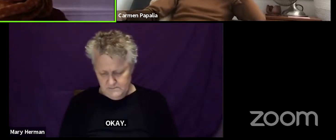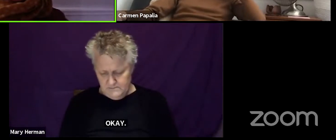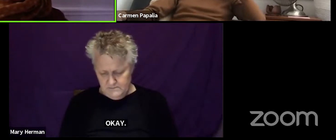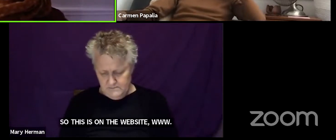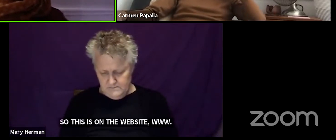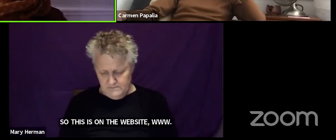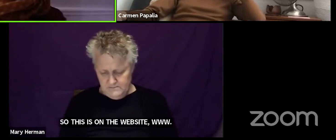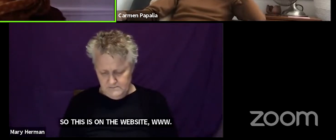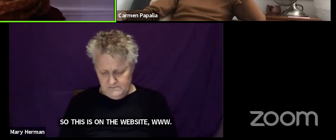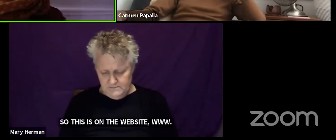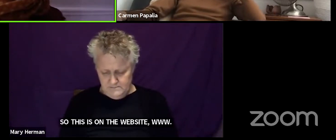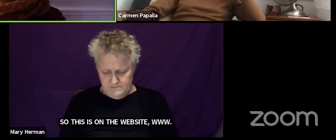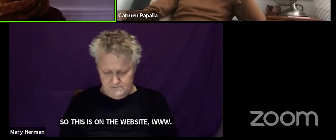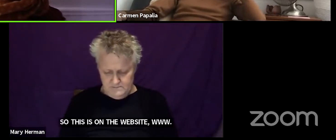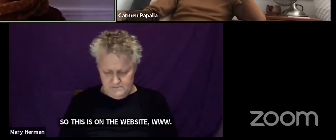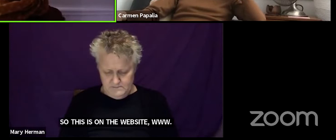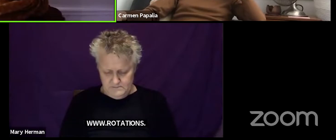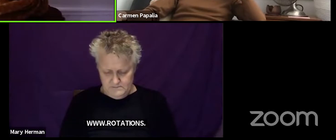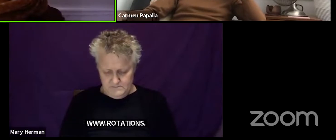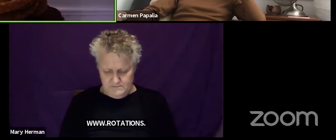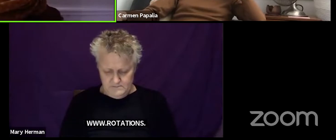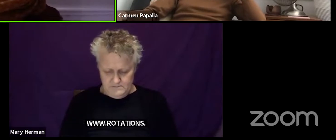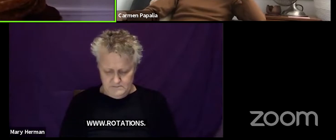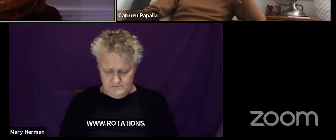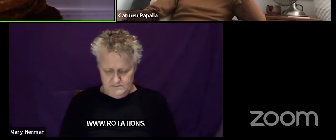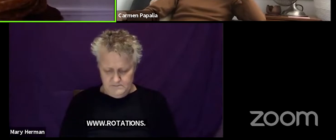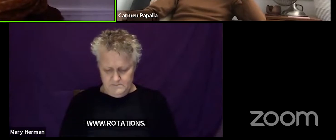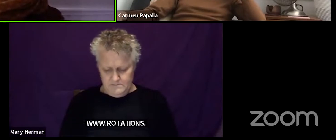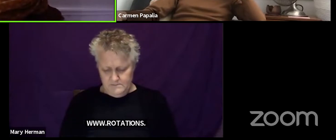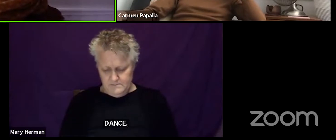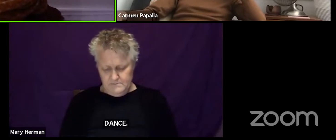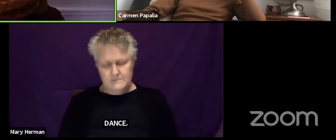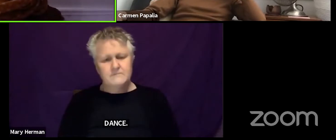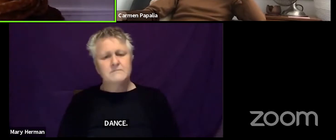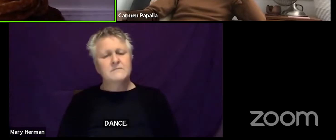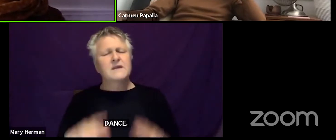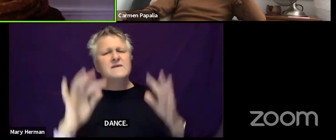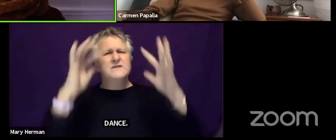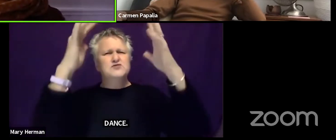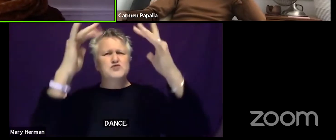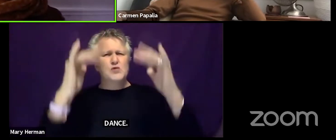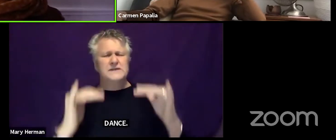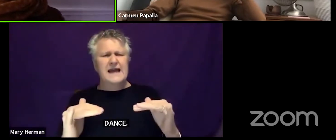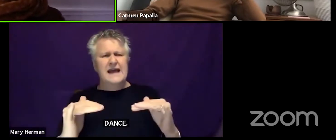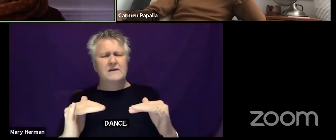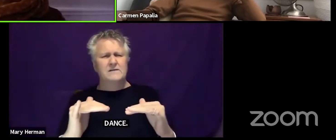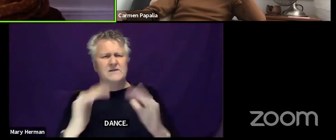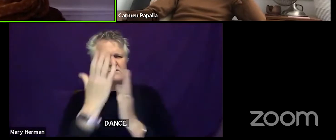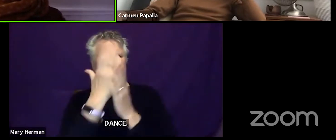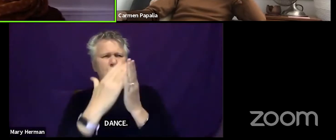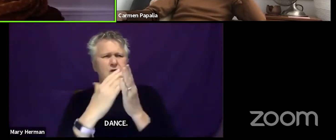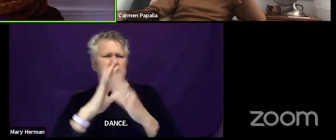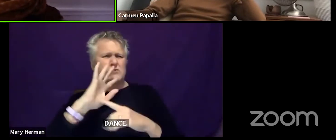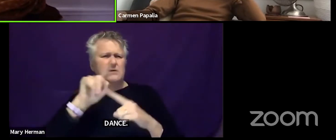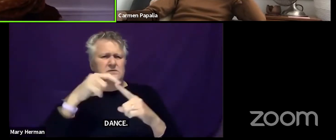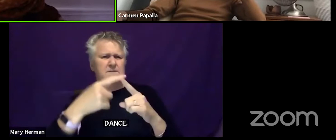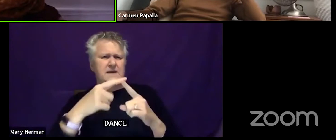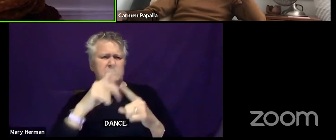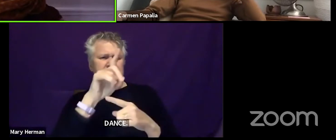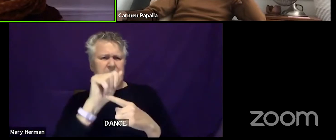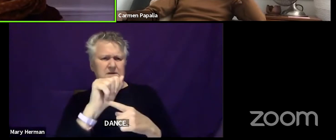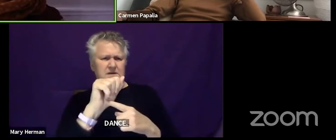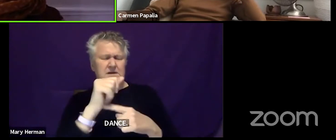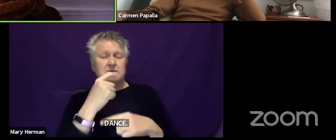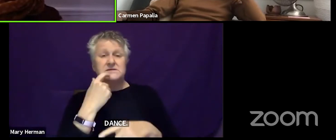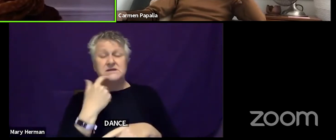www.rotations.dance. And it says, if you scroll down, there's a section that says on disability. And they say that we acknowledge